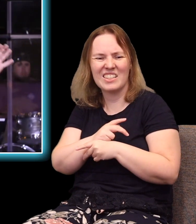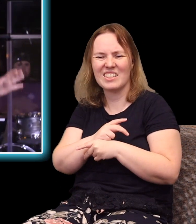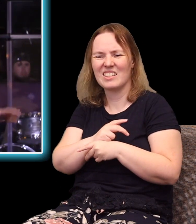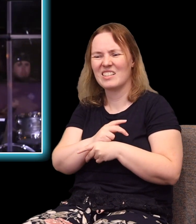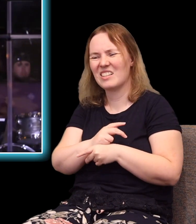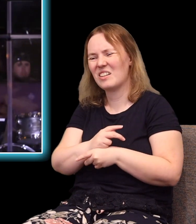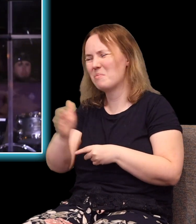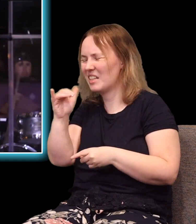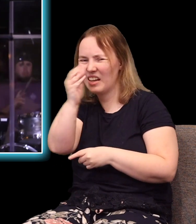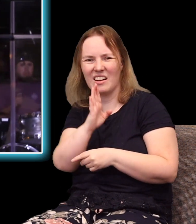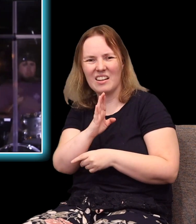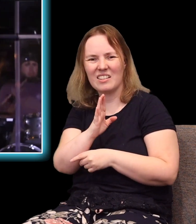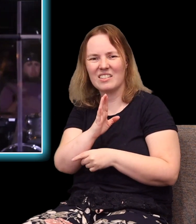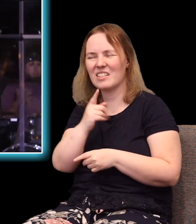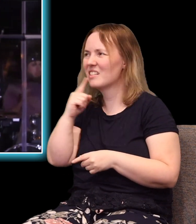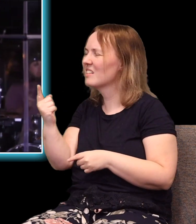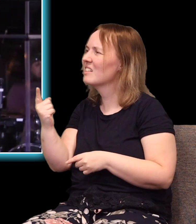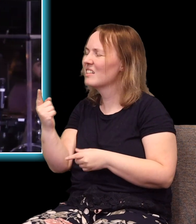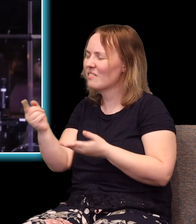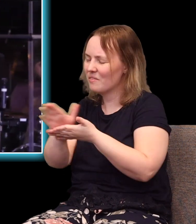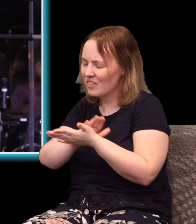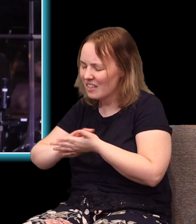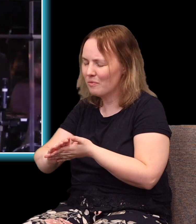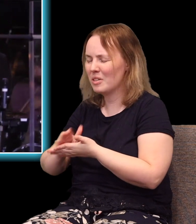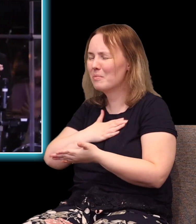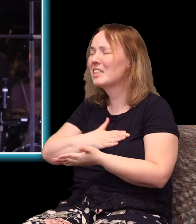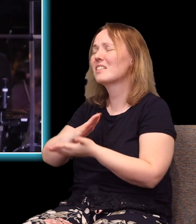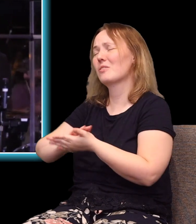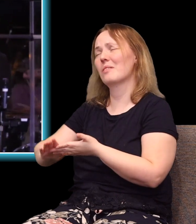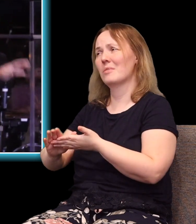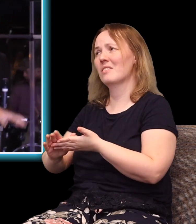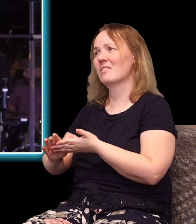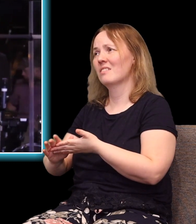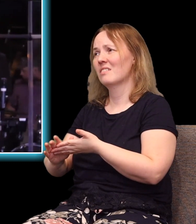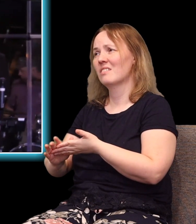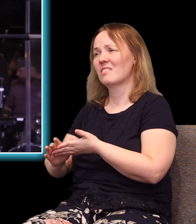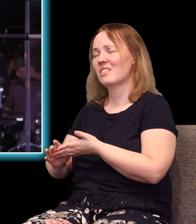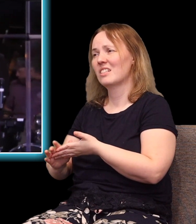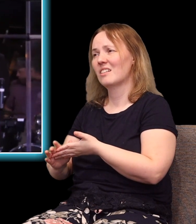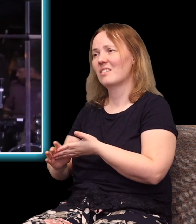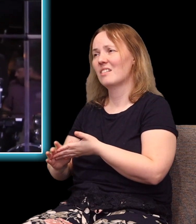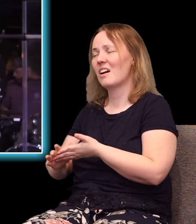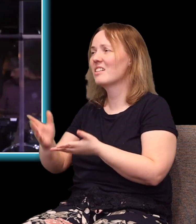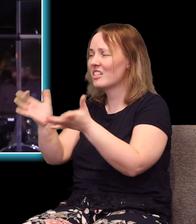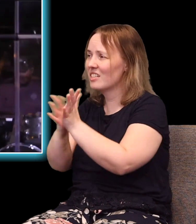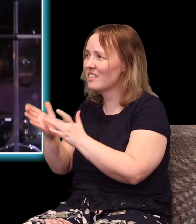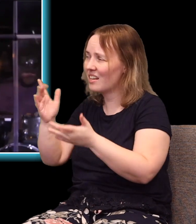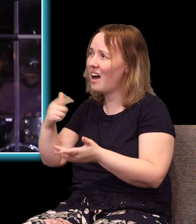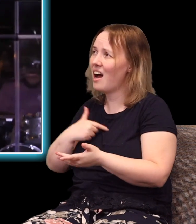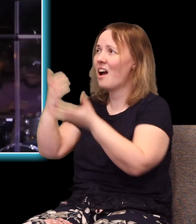no power in it. And say, Jesus, please forgive me for coasting. Please forgive me for just, you know what I'm saying?